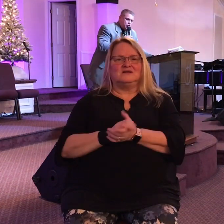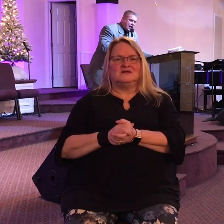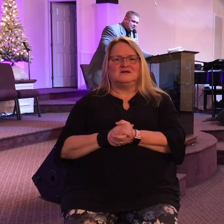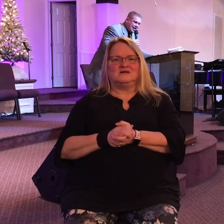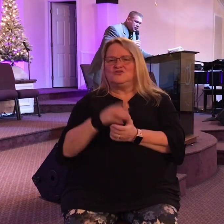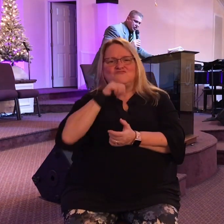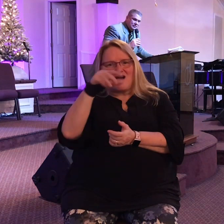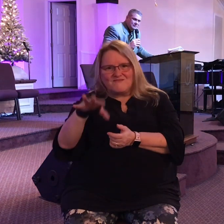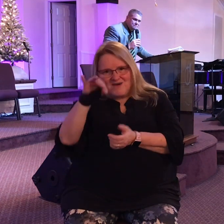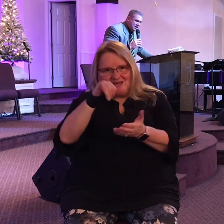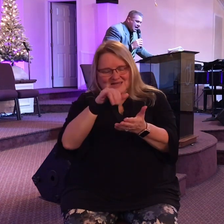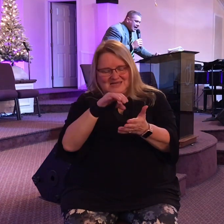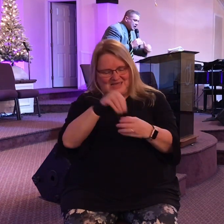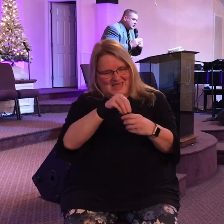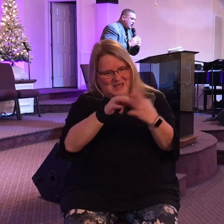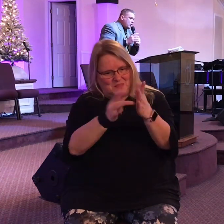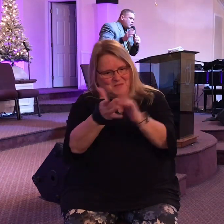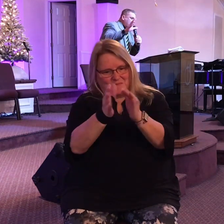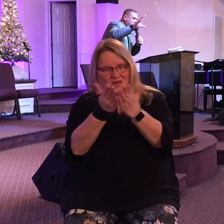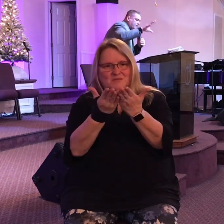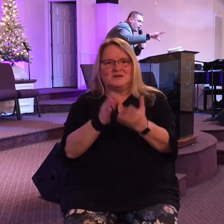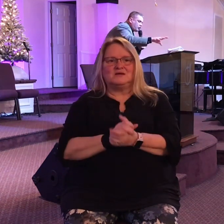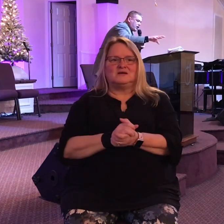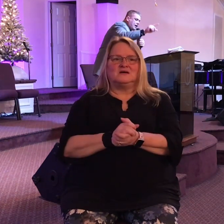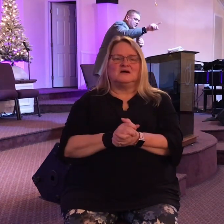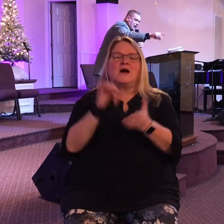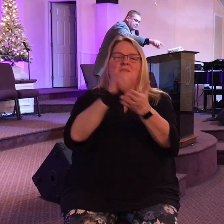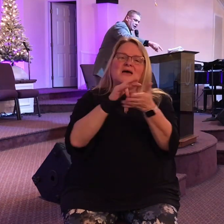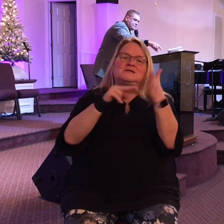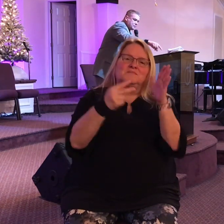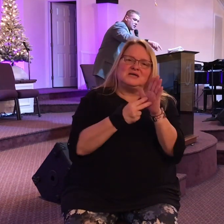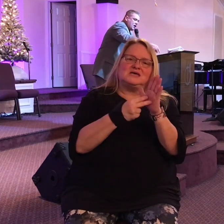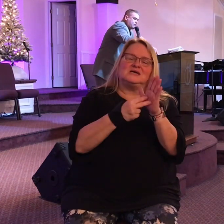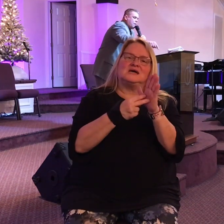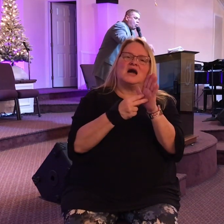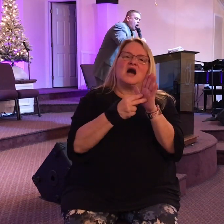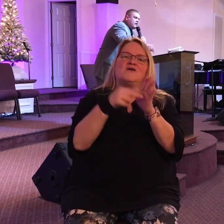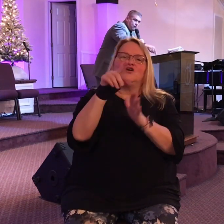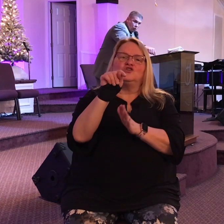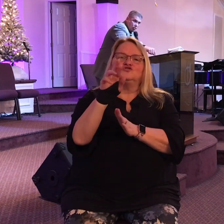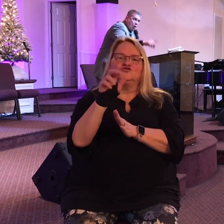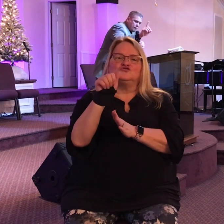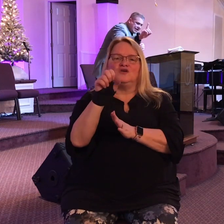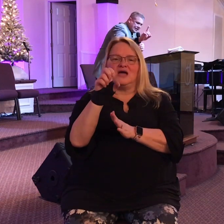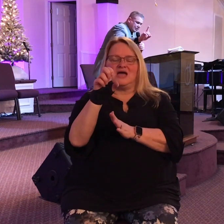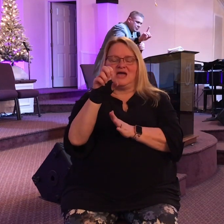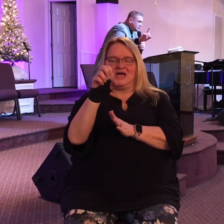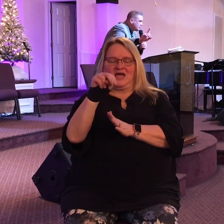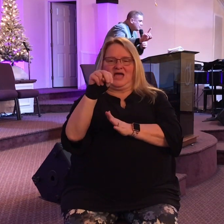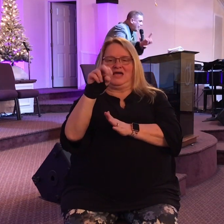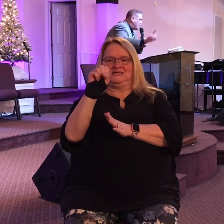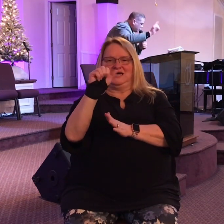of translation is the conversion of something from one form or